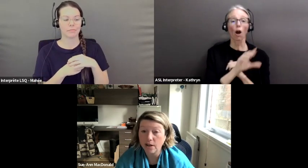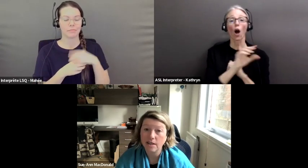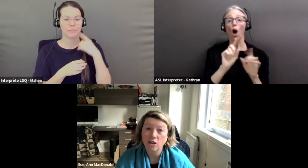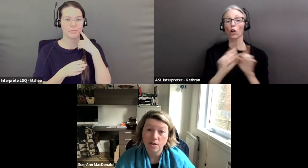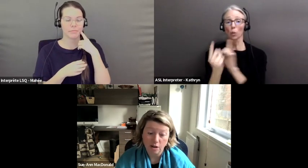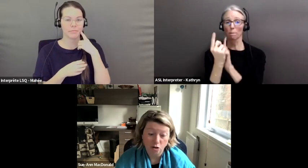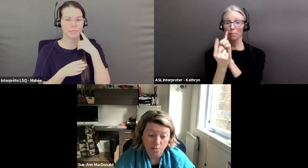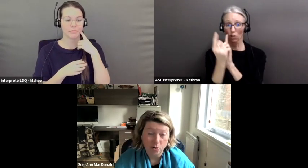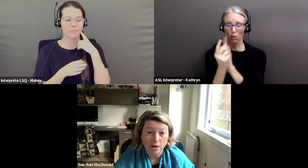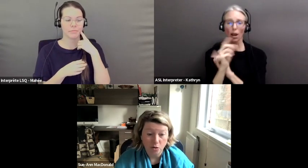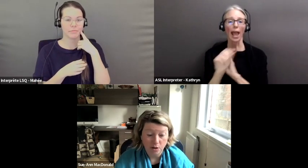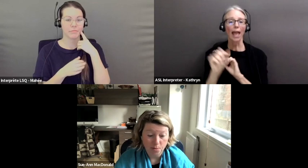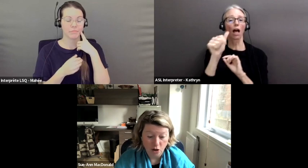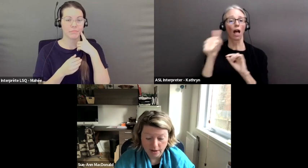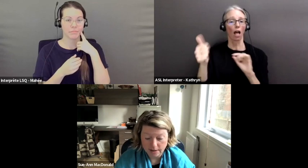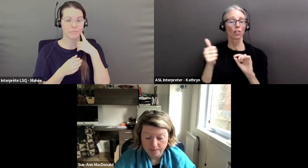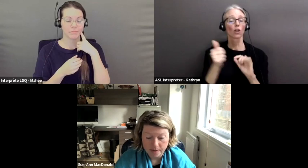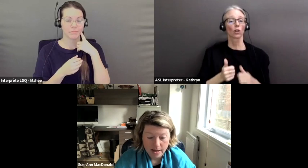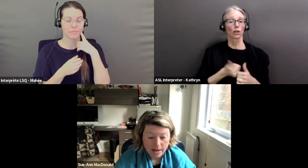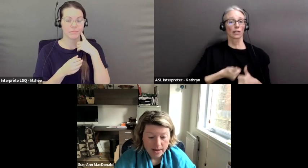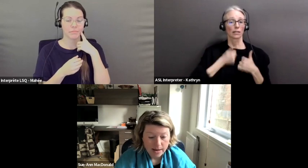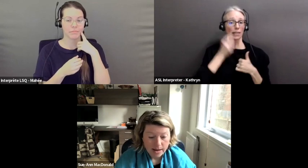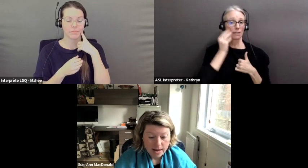community organizations that contribute to this project.